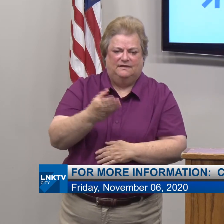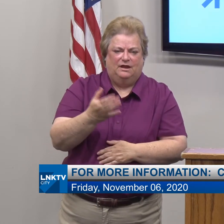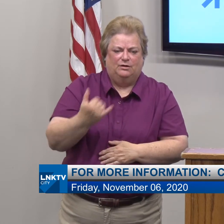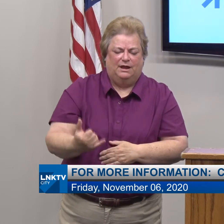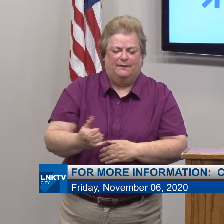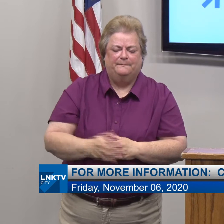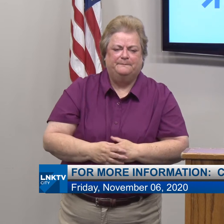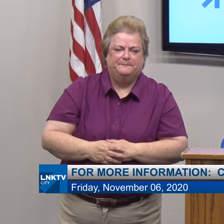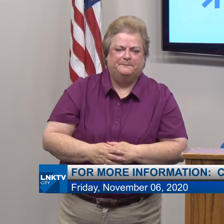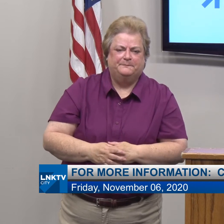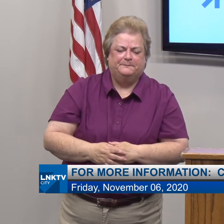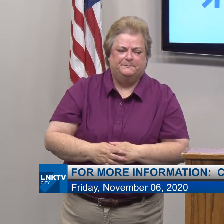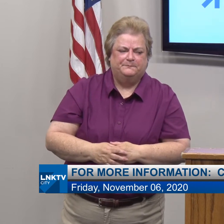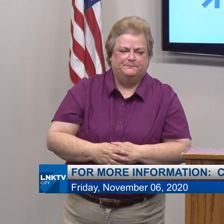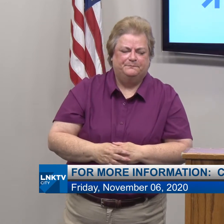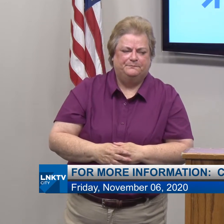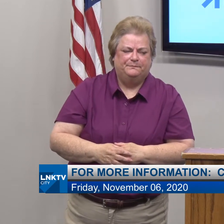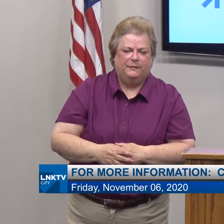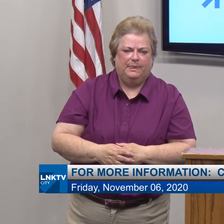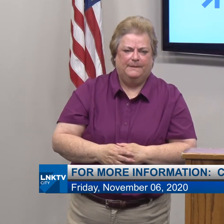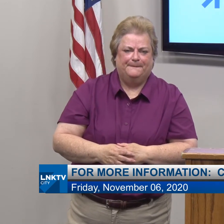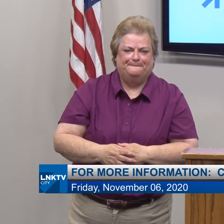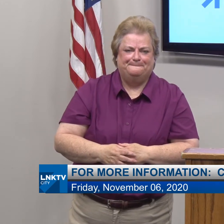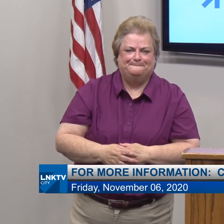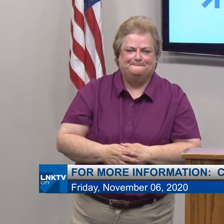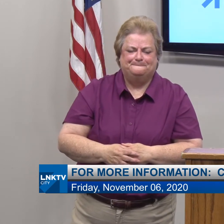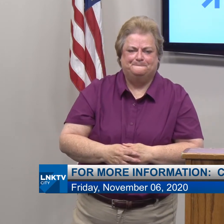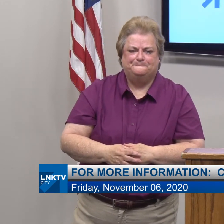All right, thank you. Mm-hmm.